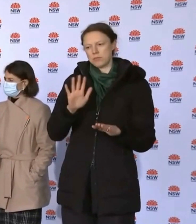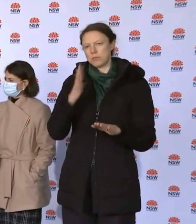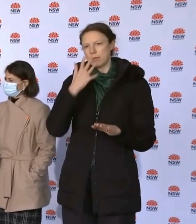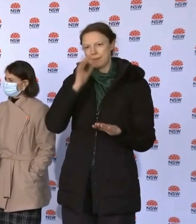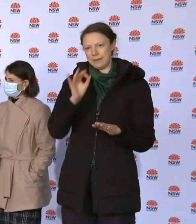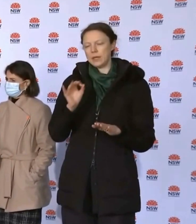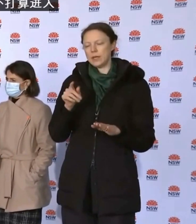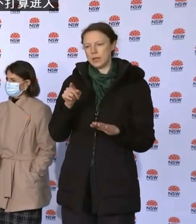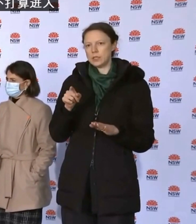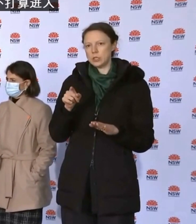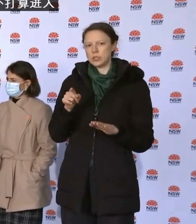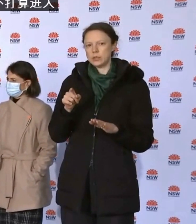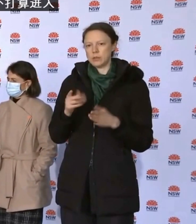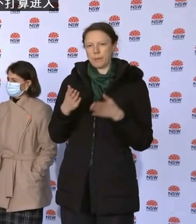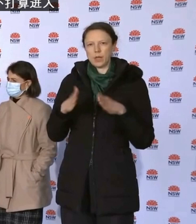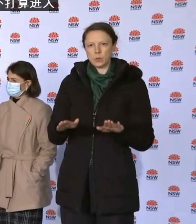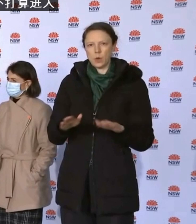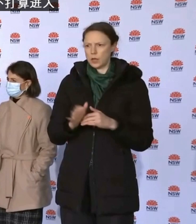receiving care in hospital? So that